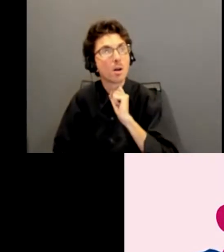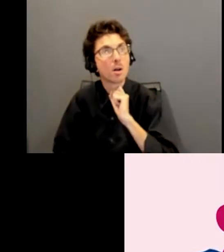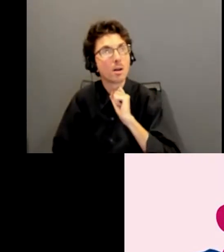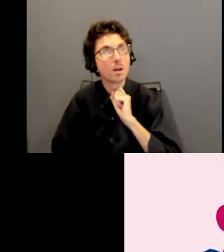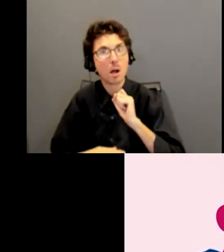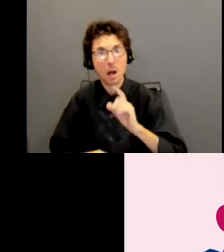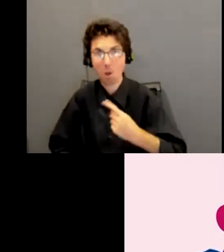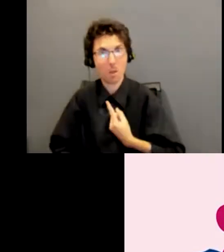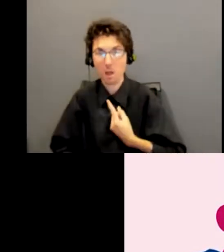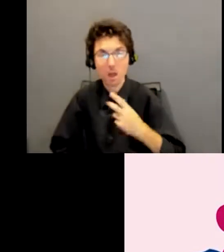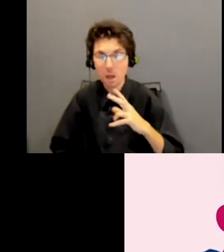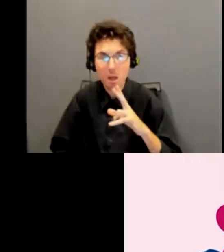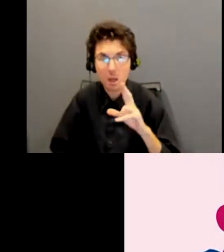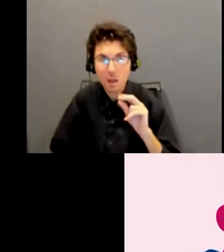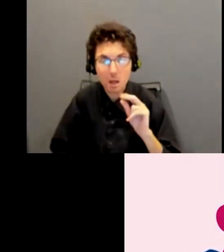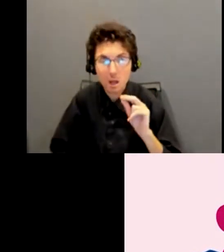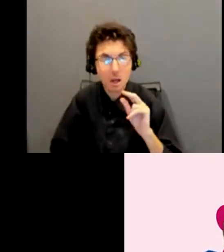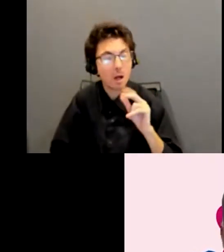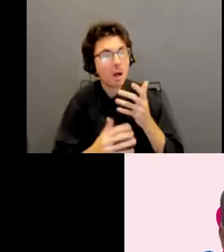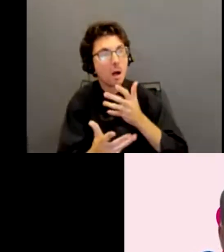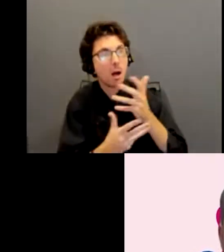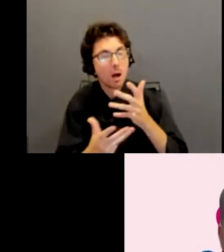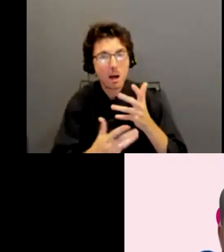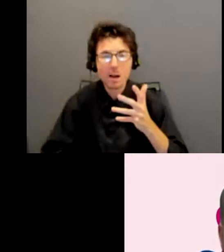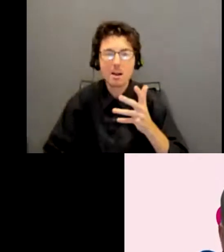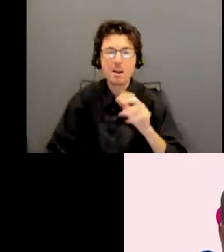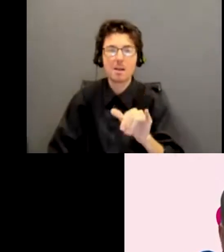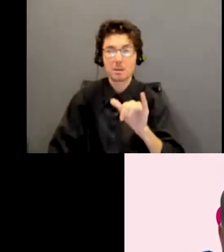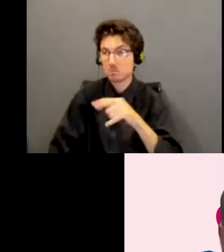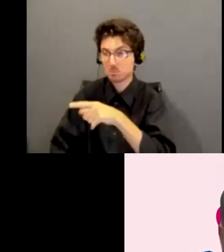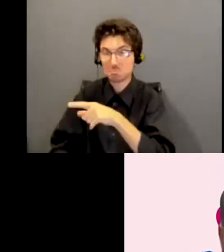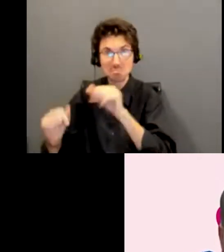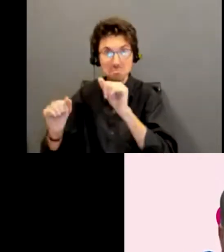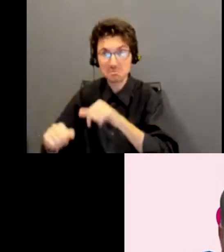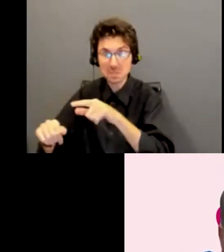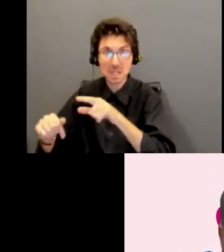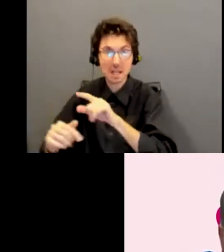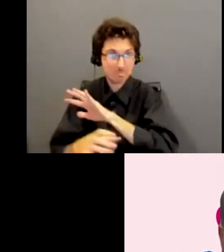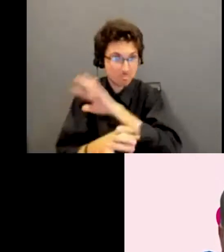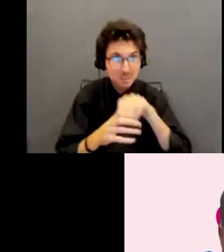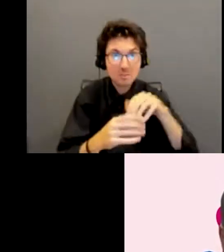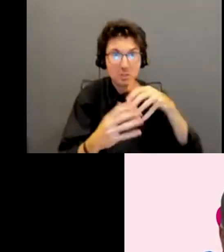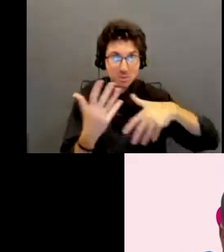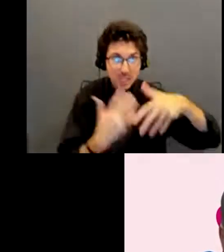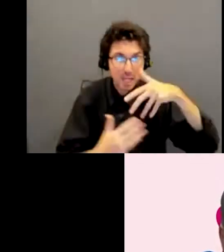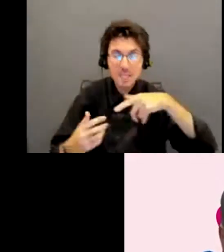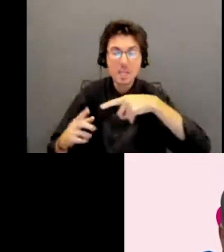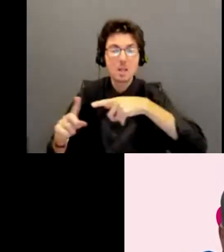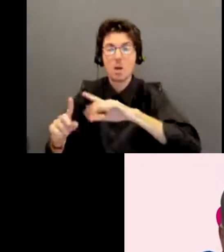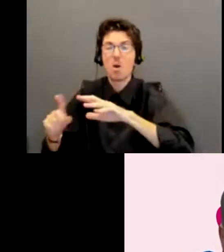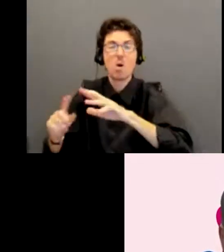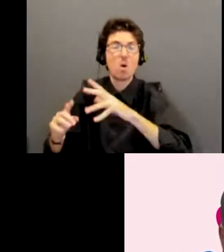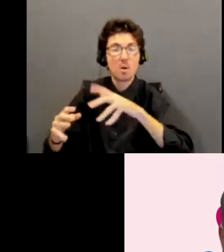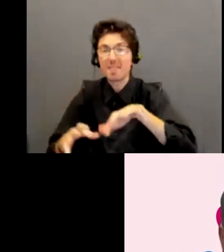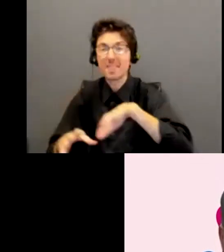can learn, they can fit the society, they can lead the society also. What do you say about that? And this is what